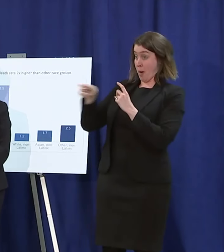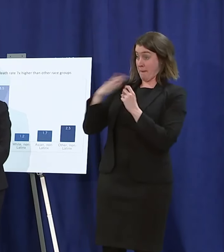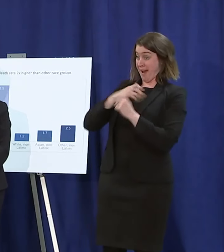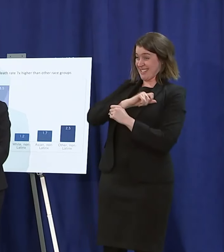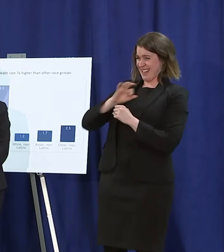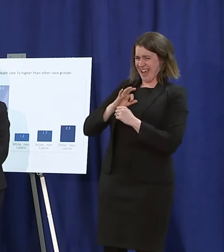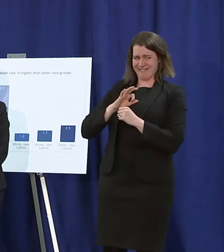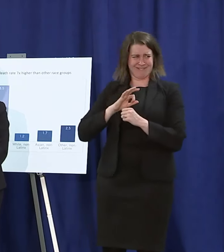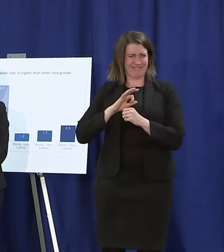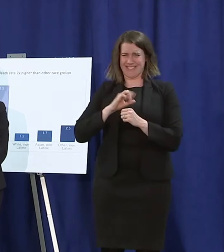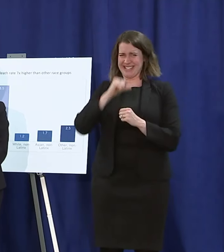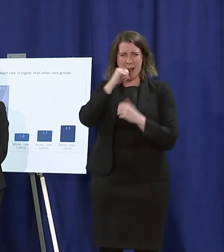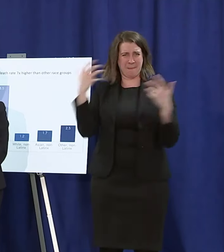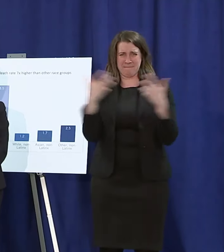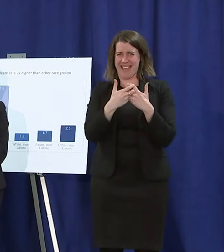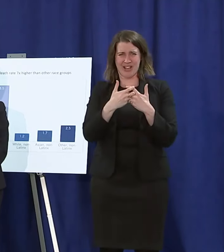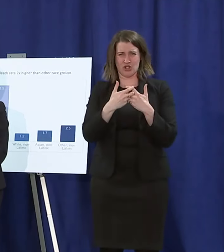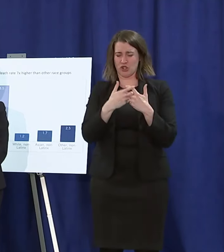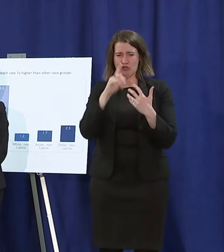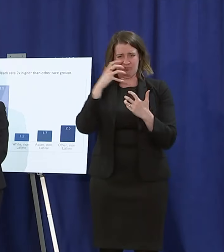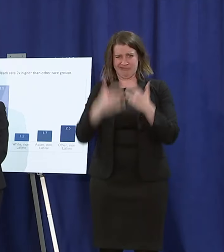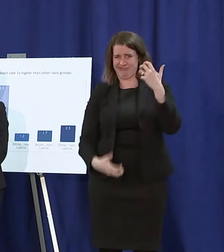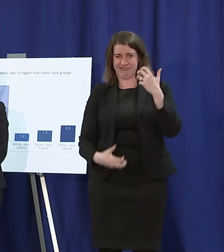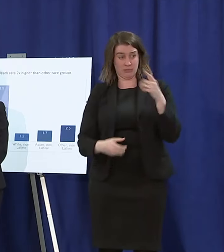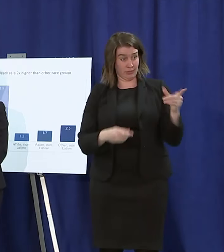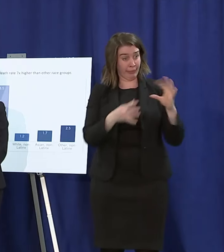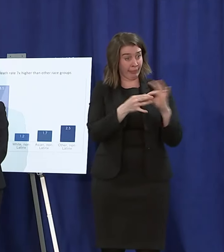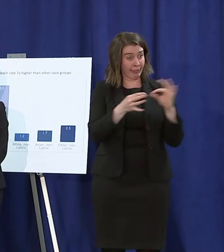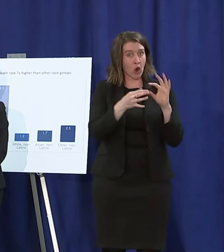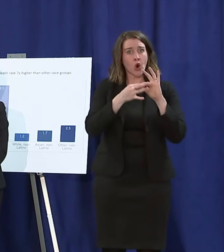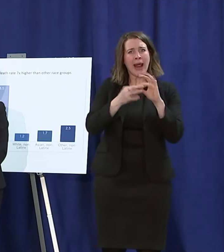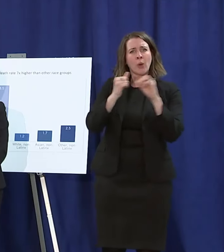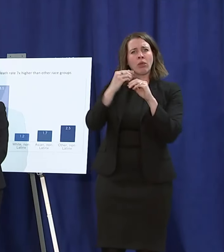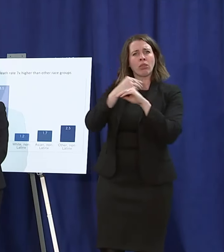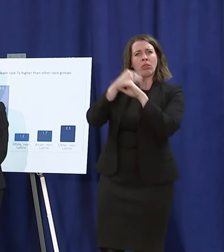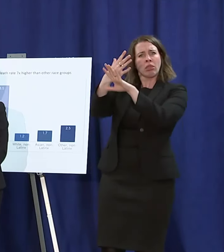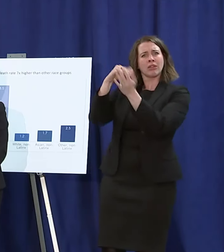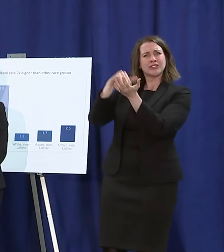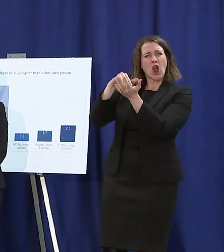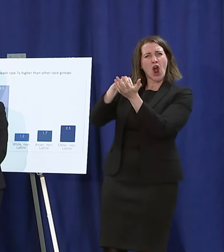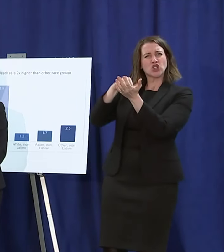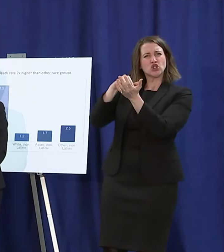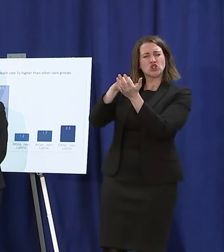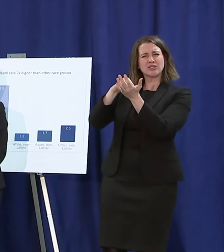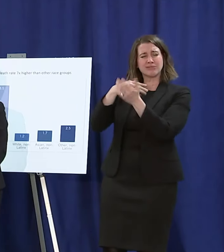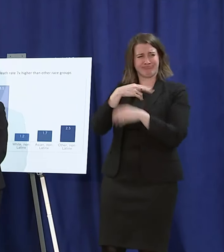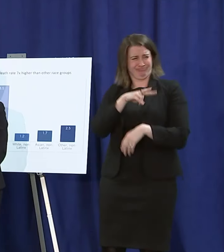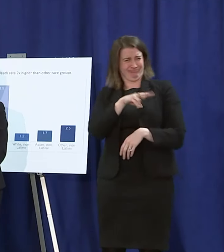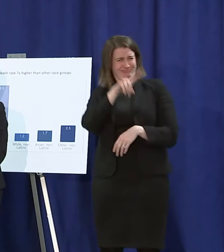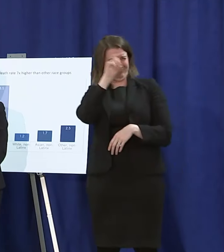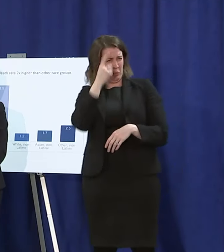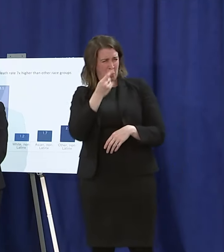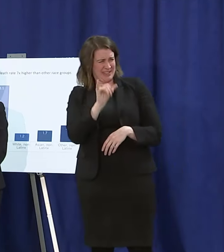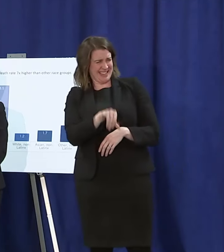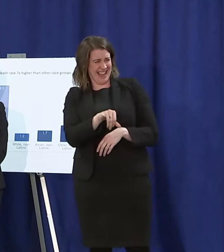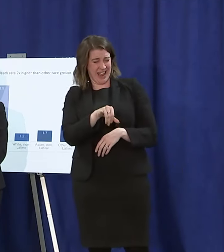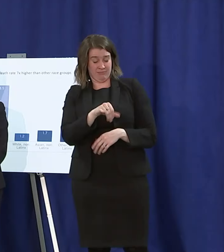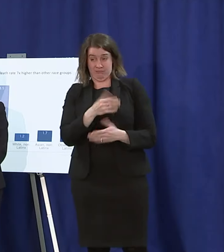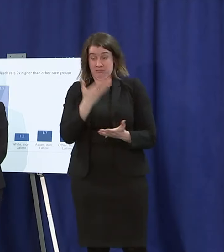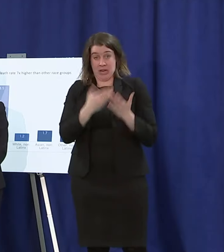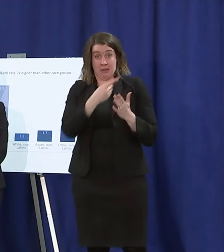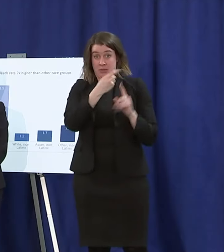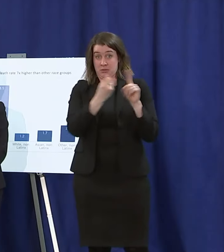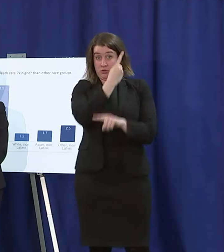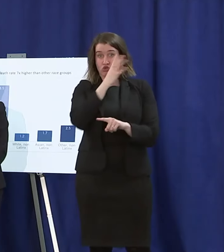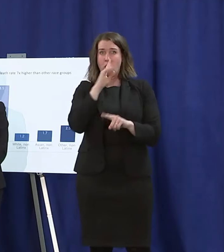about telemedicine, I have no idea actually what that is even responding to. My guess is it may have to do with some of the work that we were